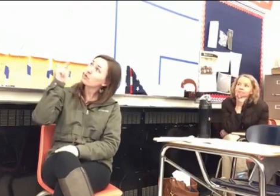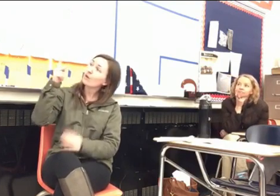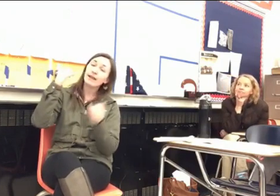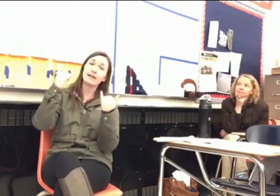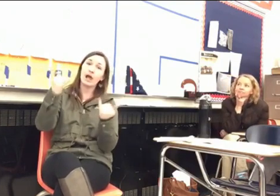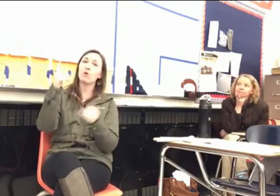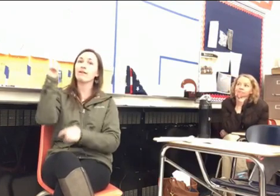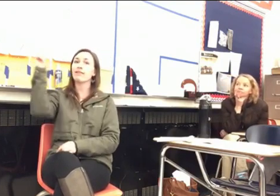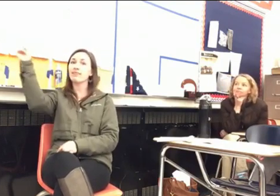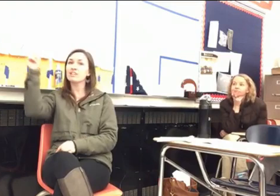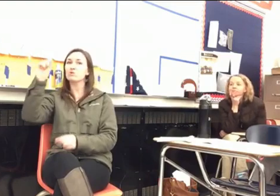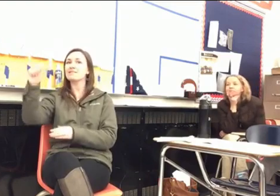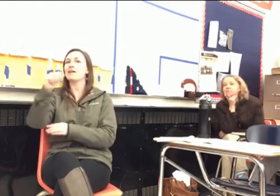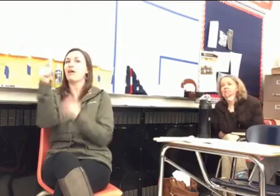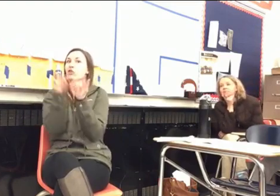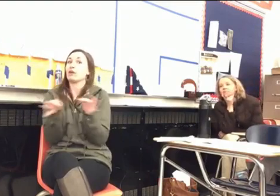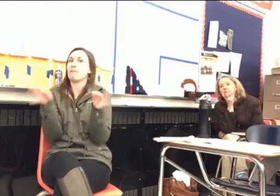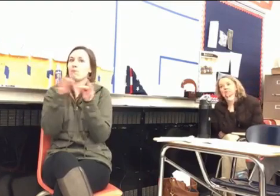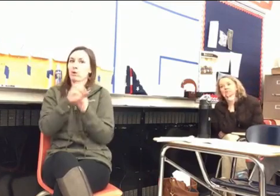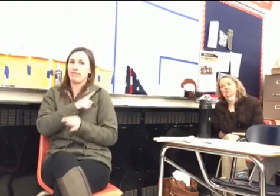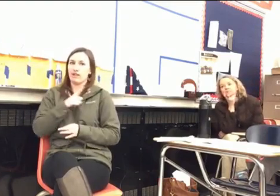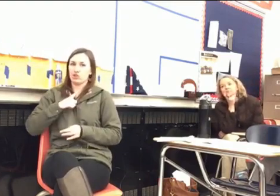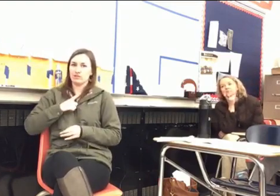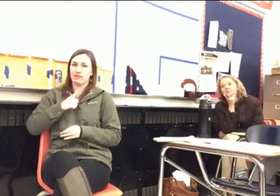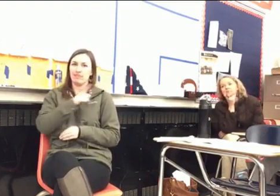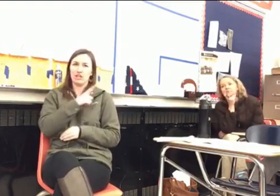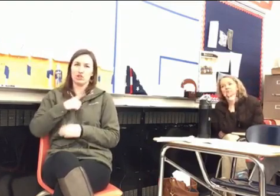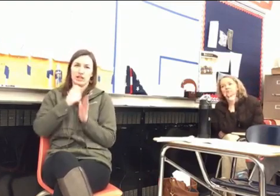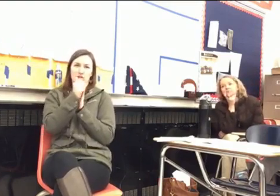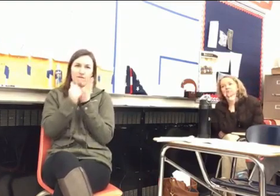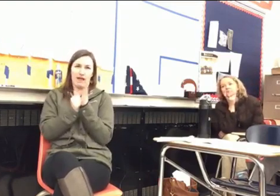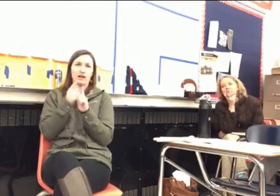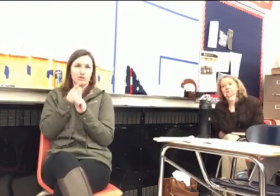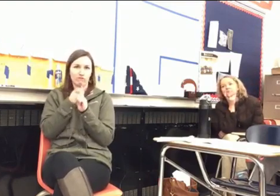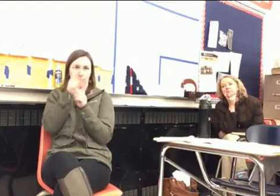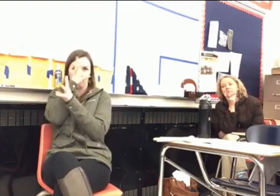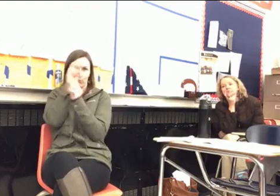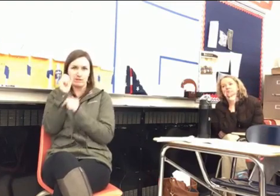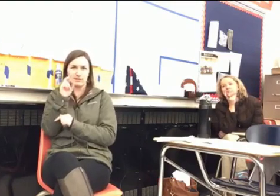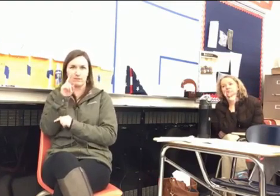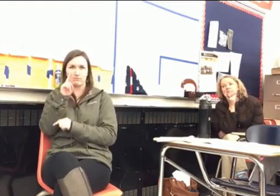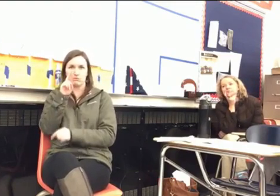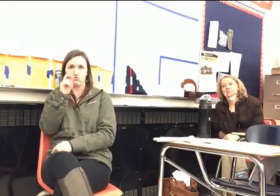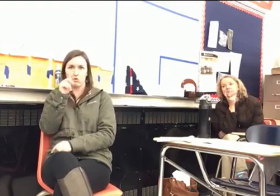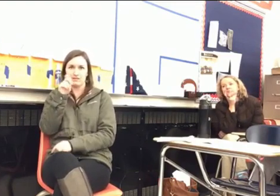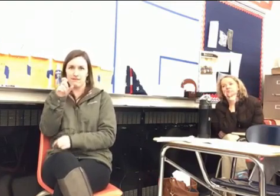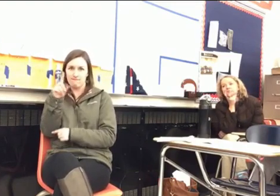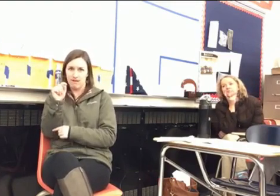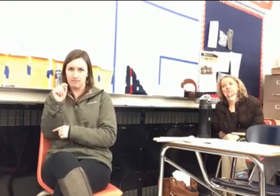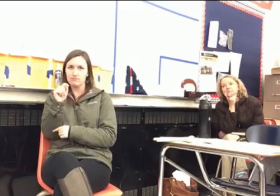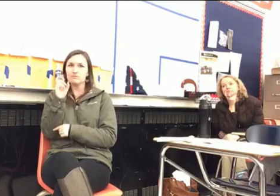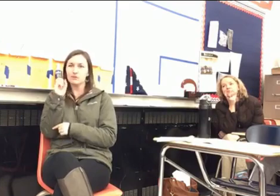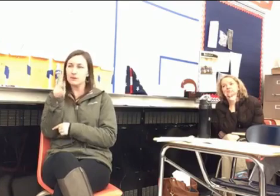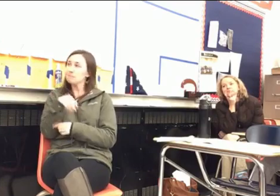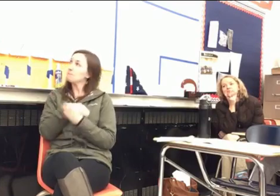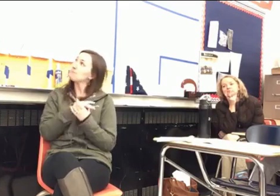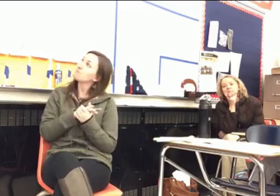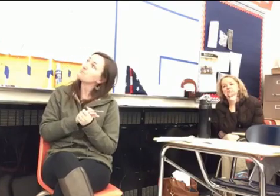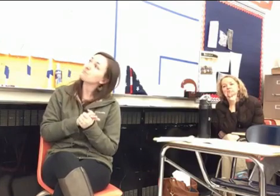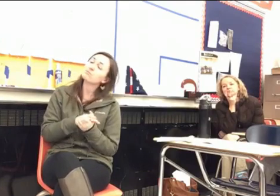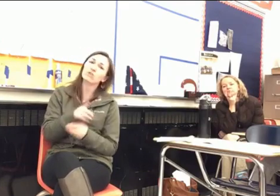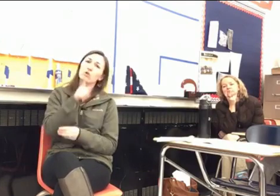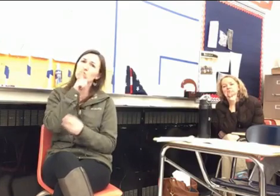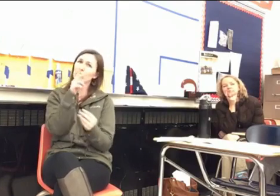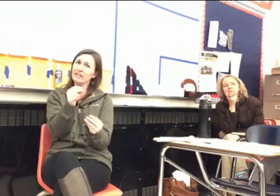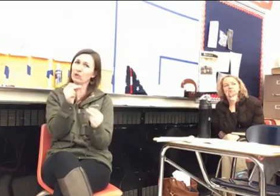really quickly on the National Park Service is the fact that it was originally there before, but he kind of makes it what it's known as today. Now, really